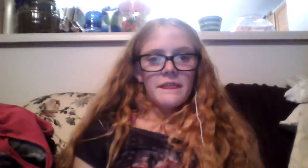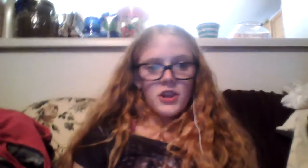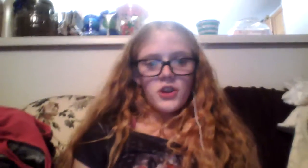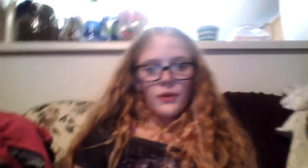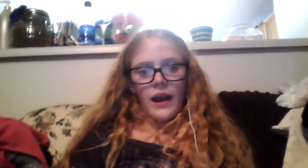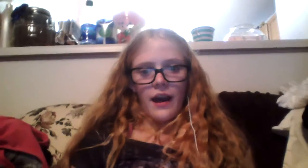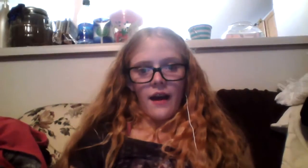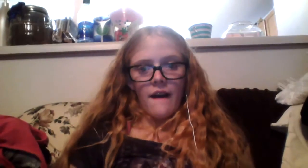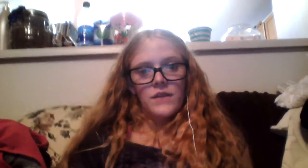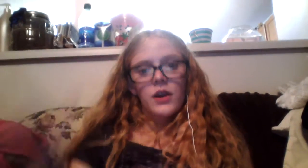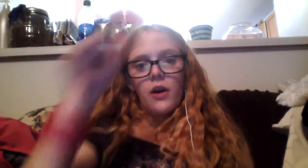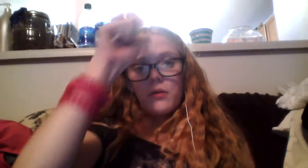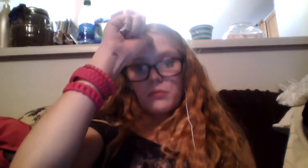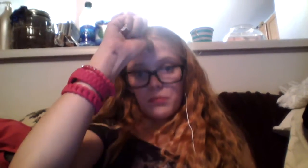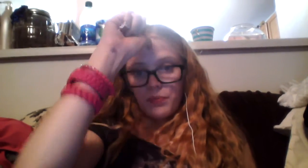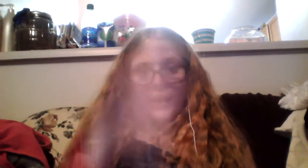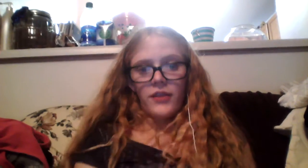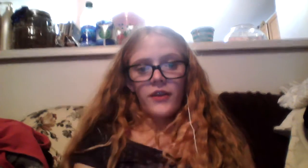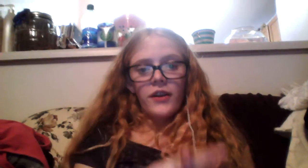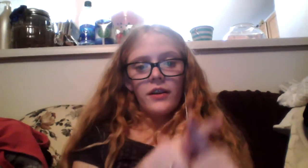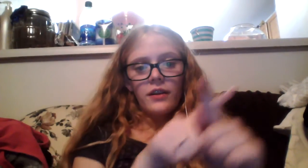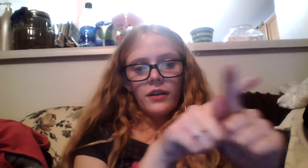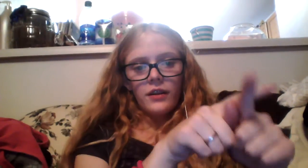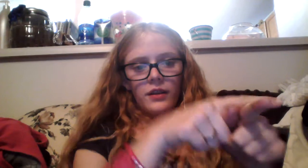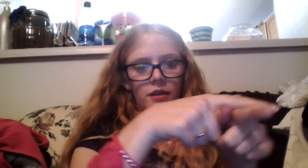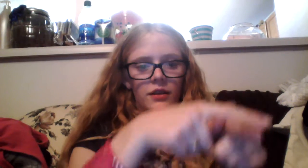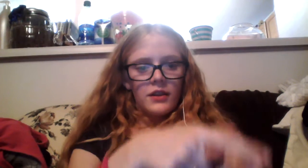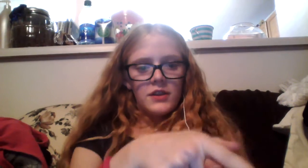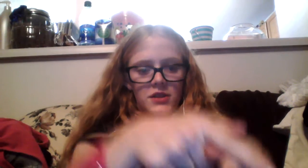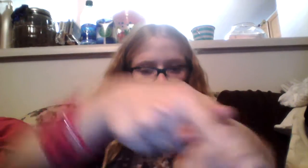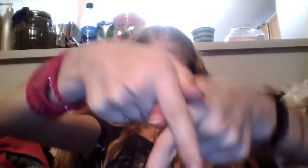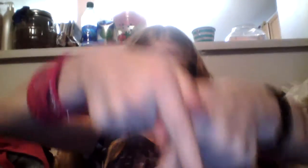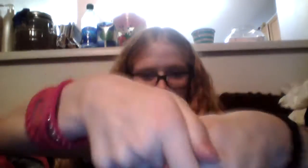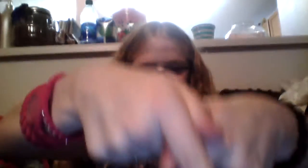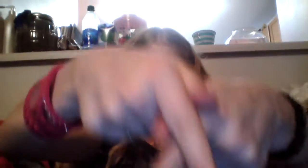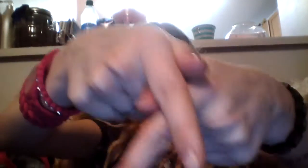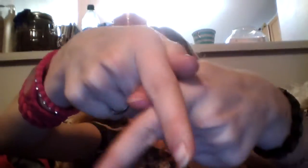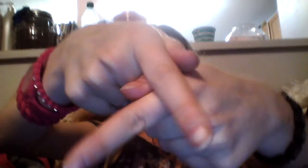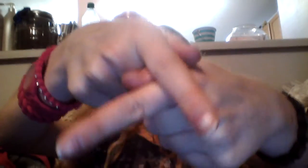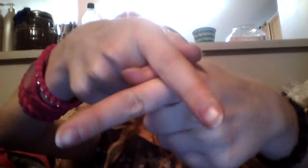Then you have brother. So do this.